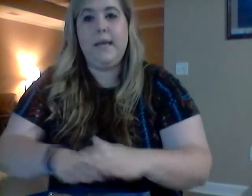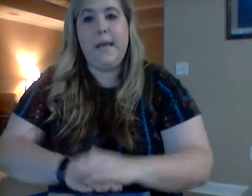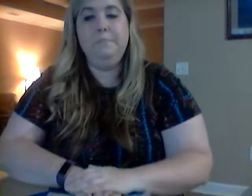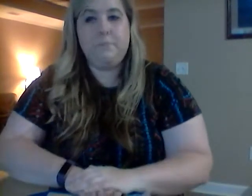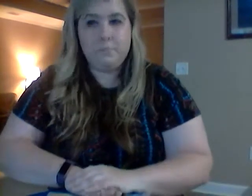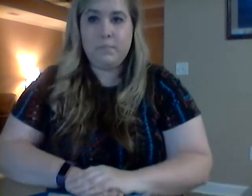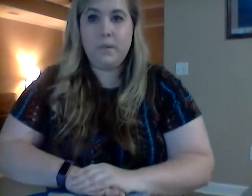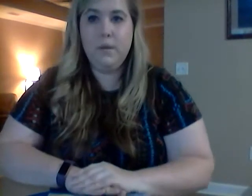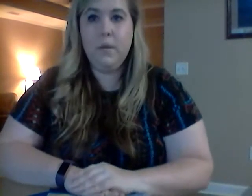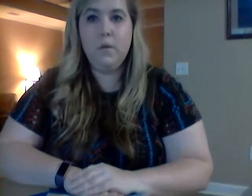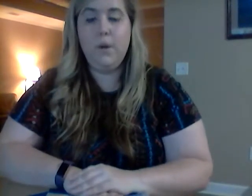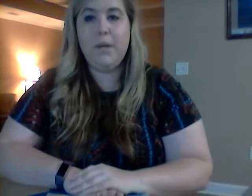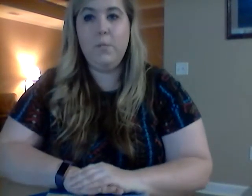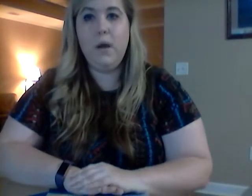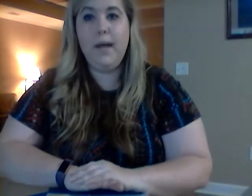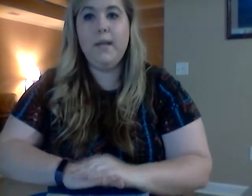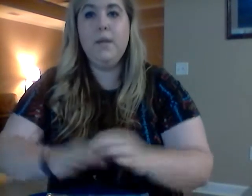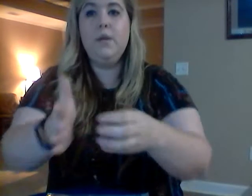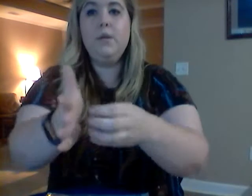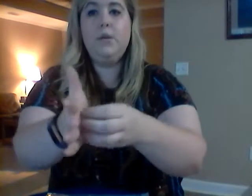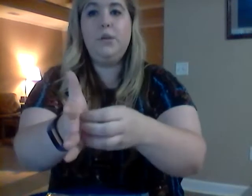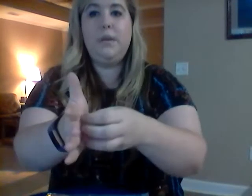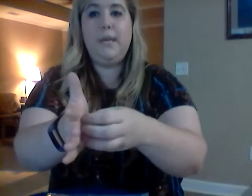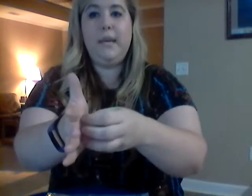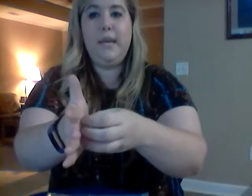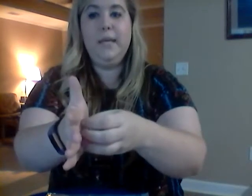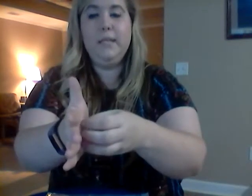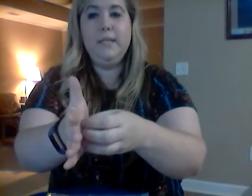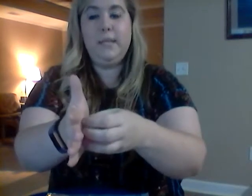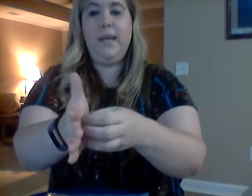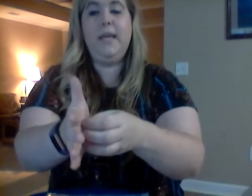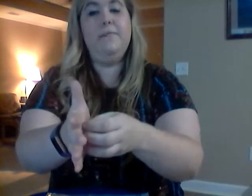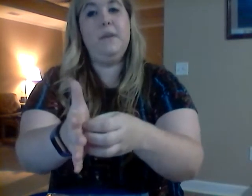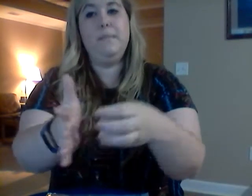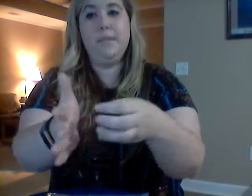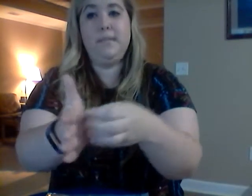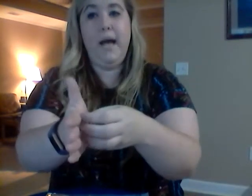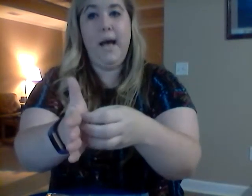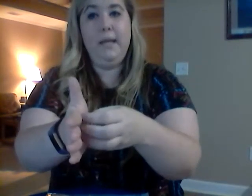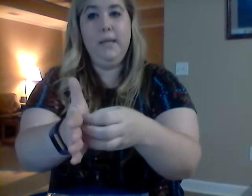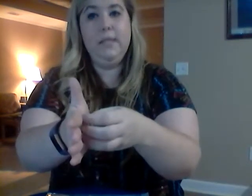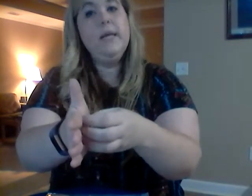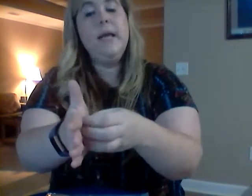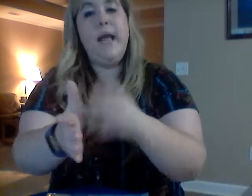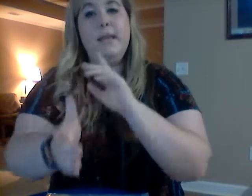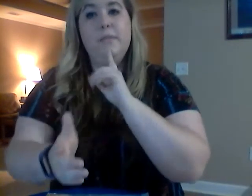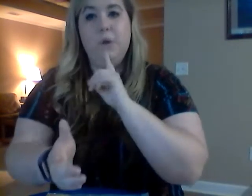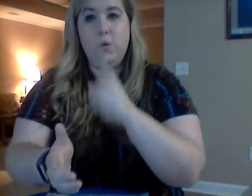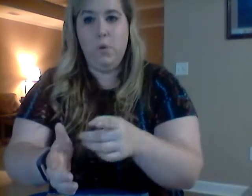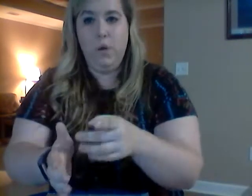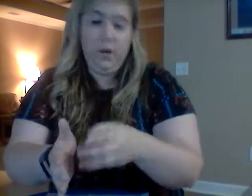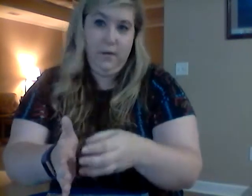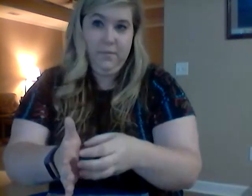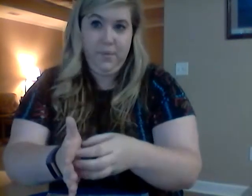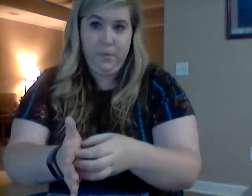say, "What do you want, cookie?" And give him the sign and the vocal of